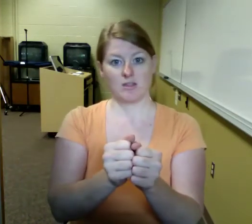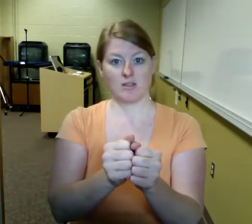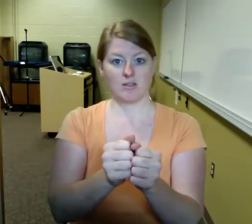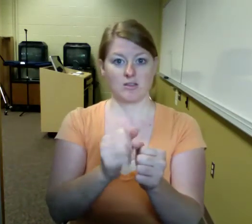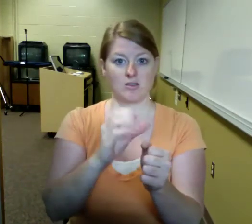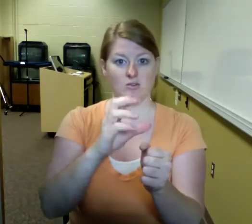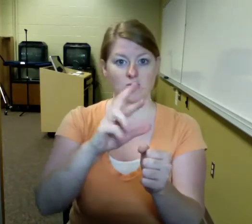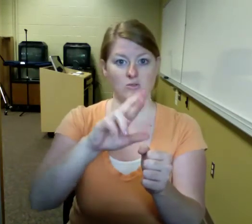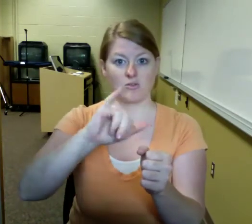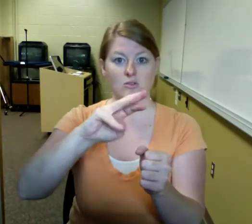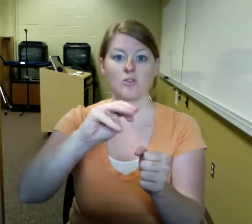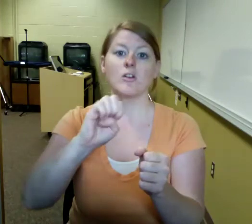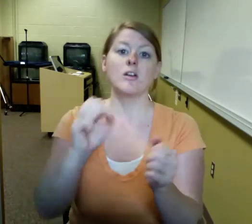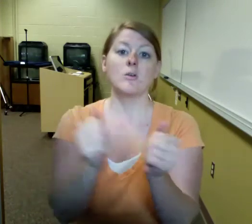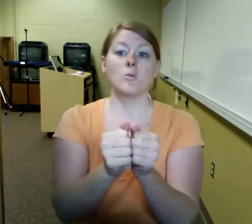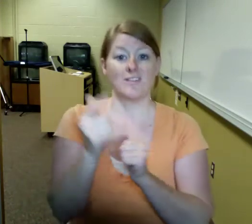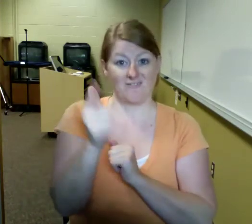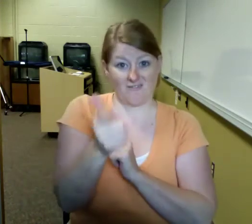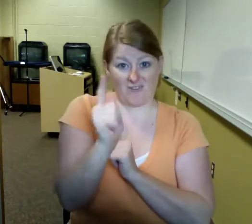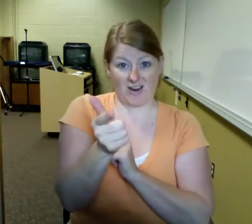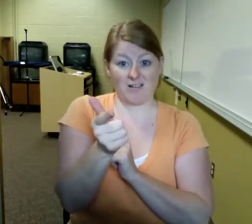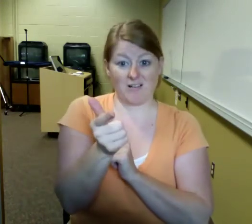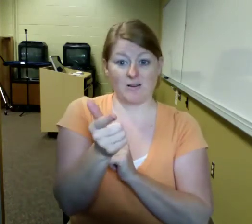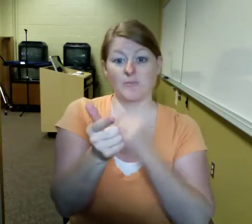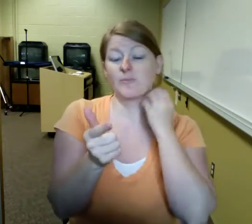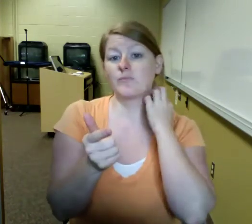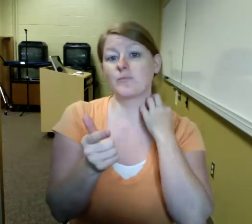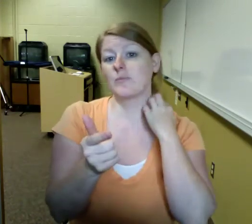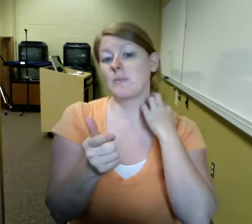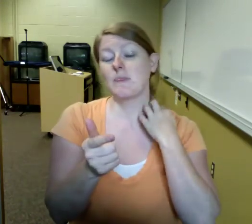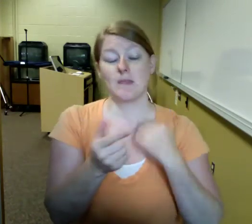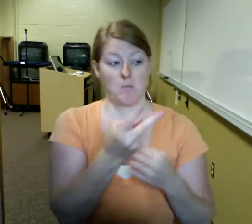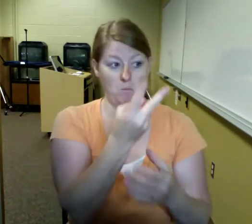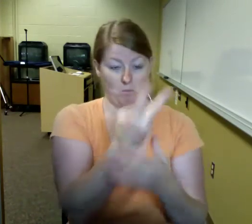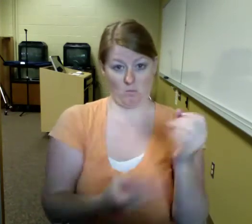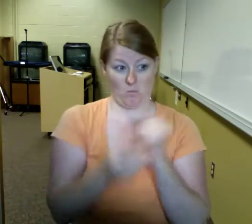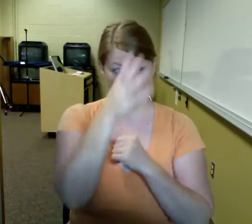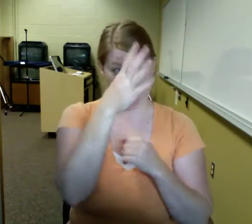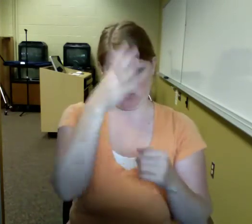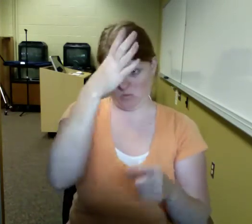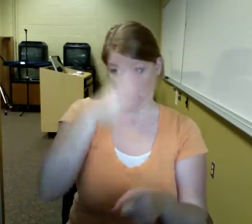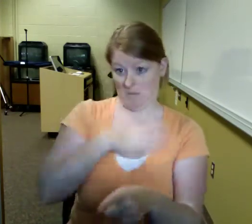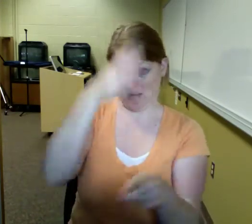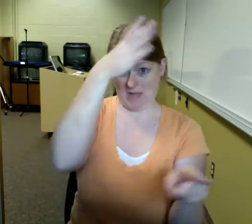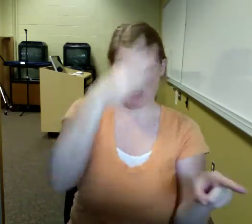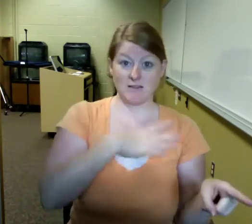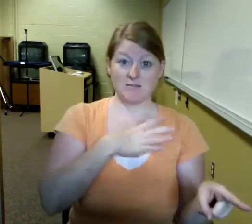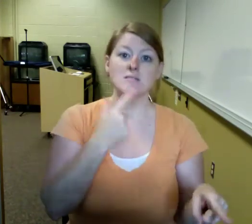charges, the defendants and each of them have entered pleas of not guilty. And under our system of